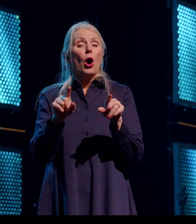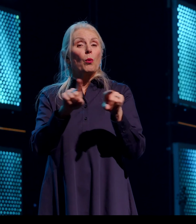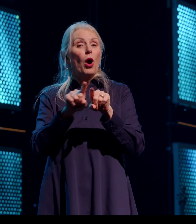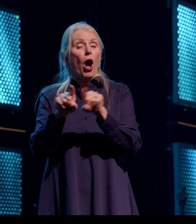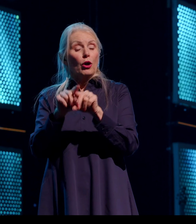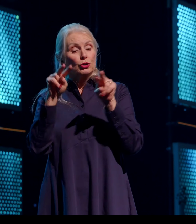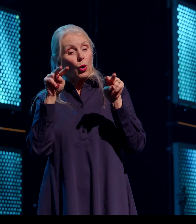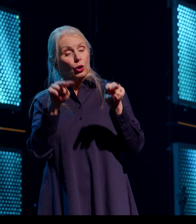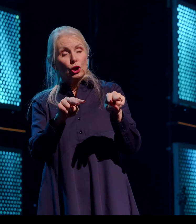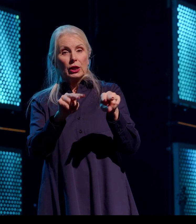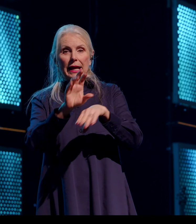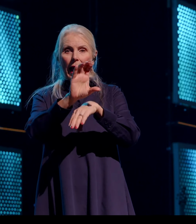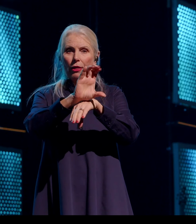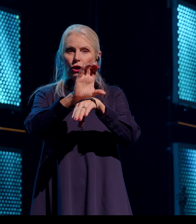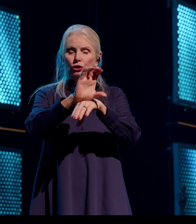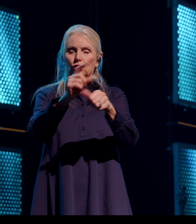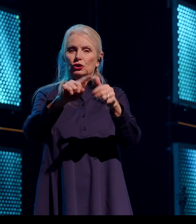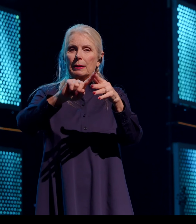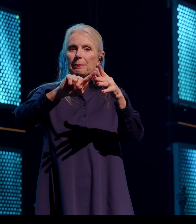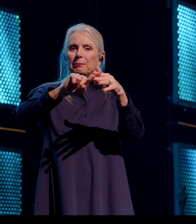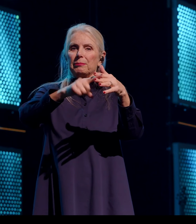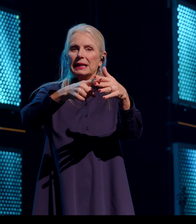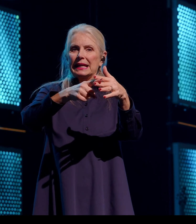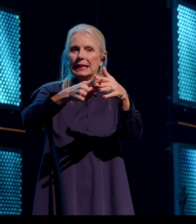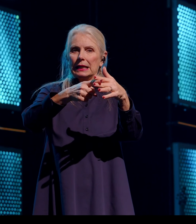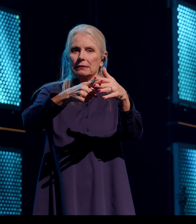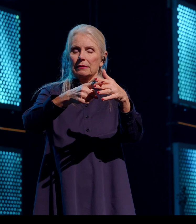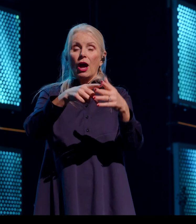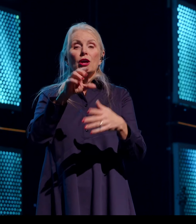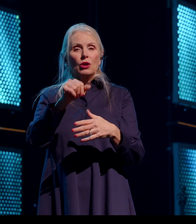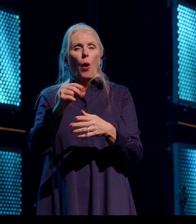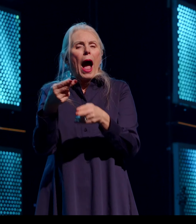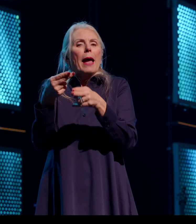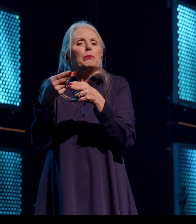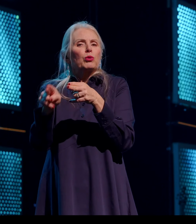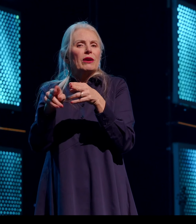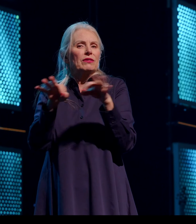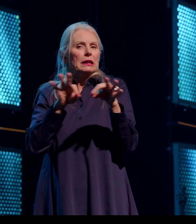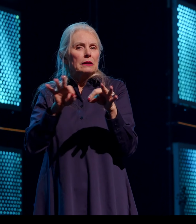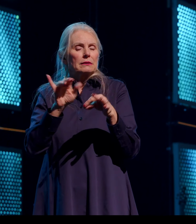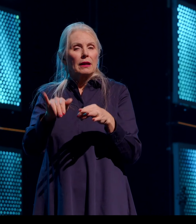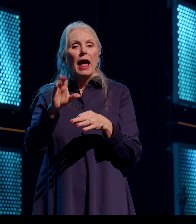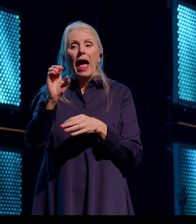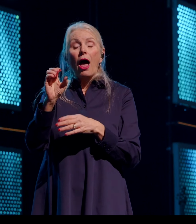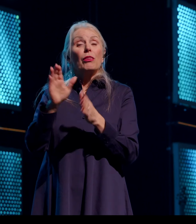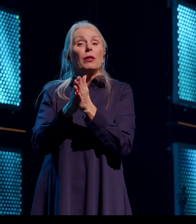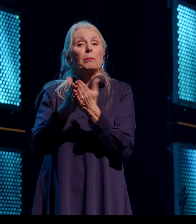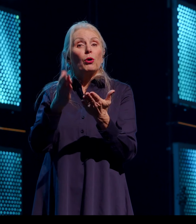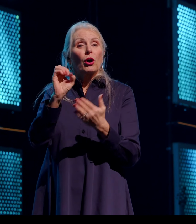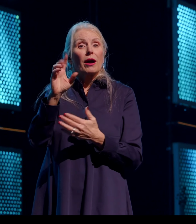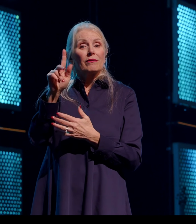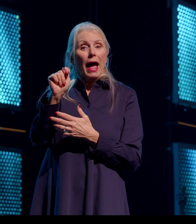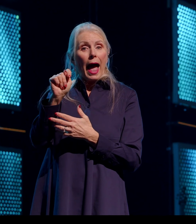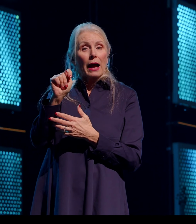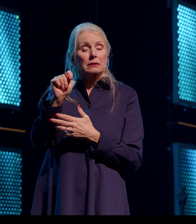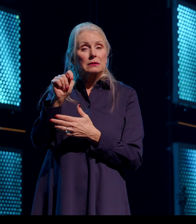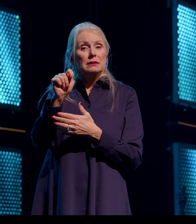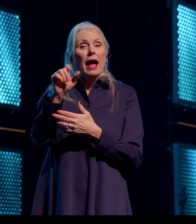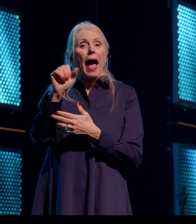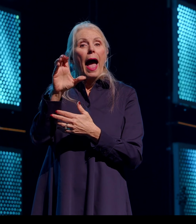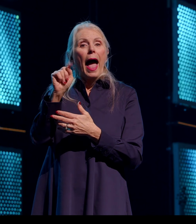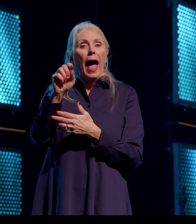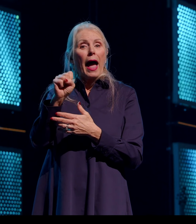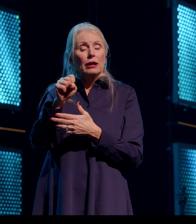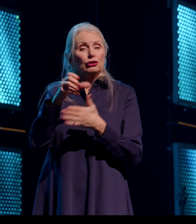of Philippi's beginning, how the church began. I briefly hit on this. The book of Acts, Acts chapter 16, is where we get